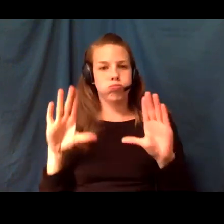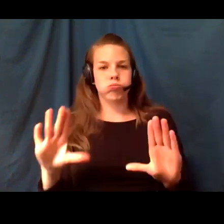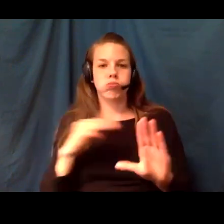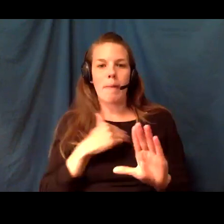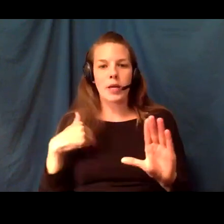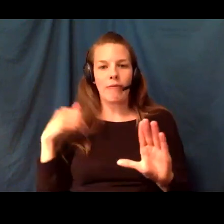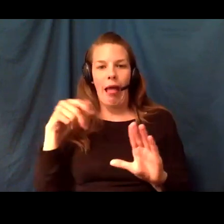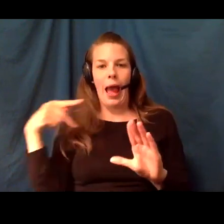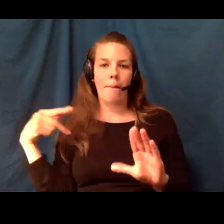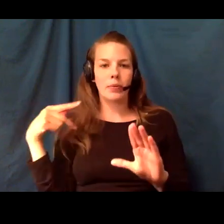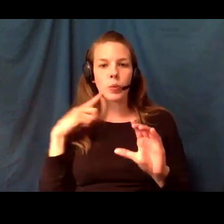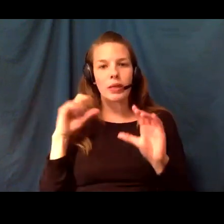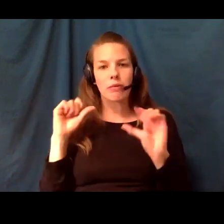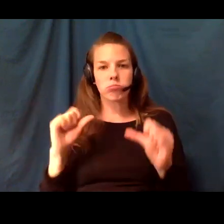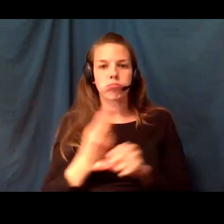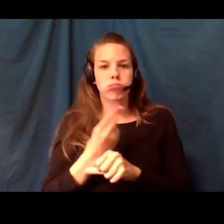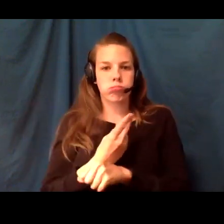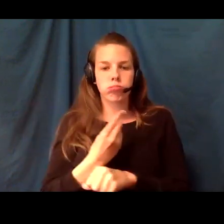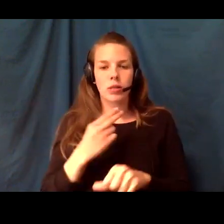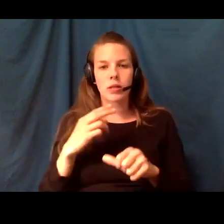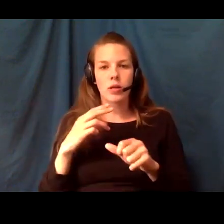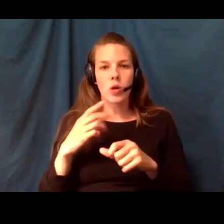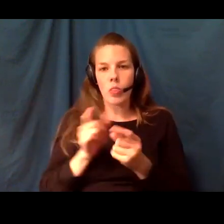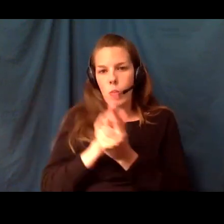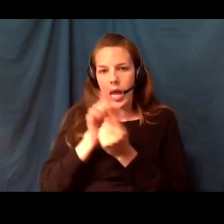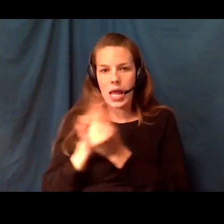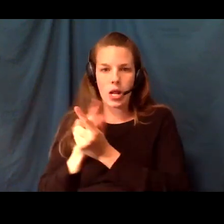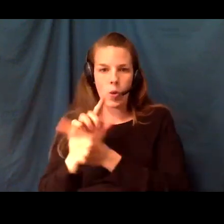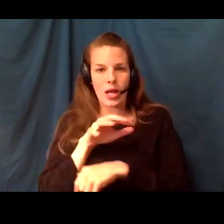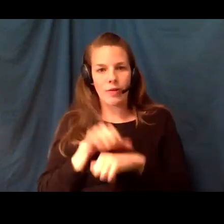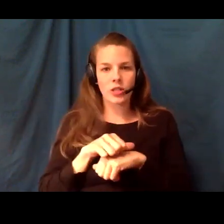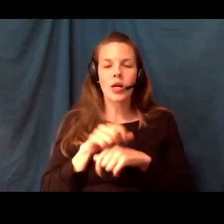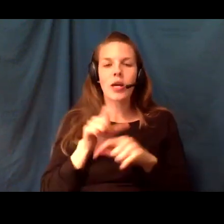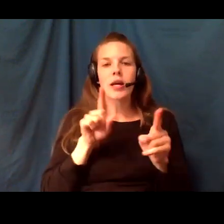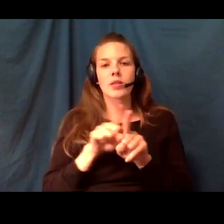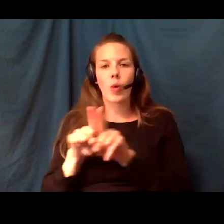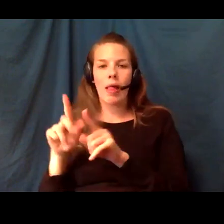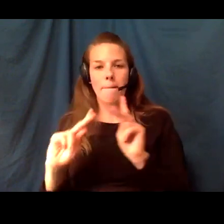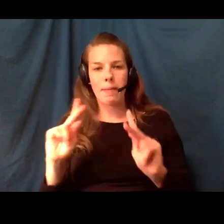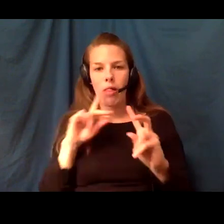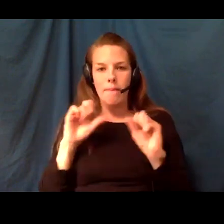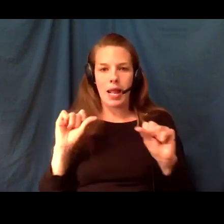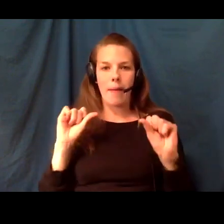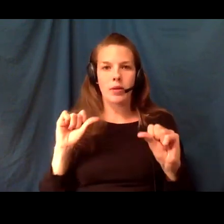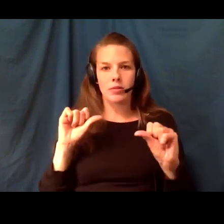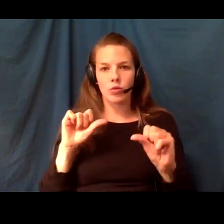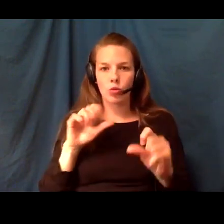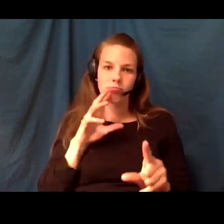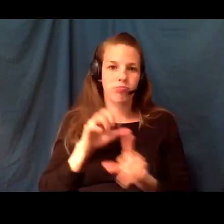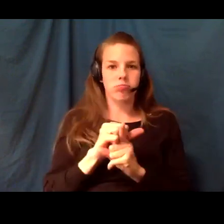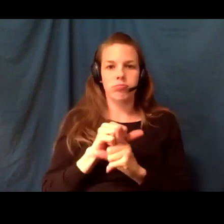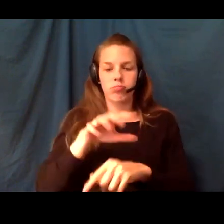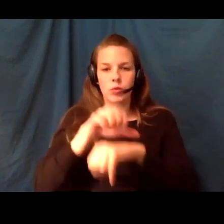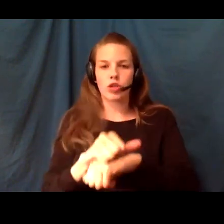that we've been able to utilize while making the one-on-one reservations, as well as people being able to claim their spots for those